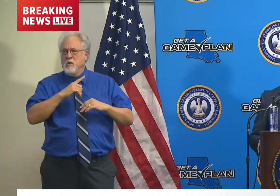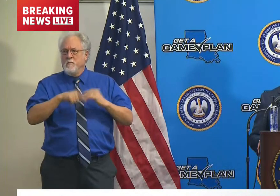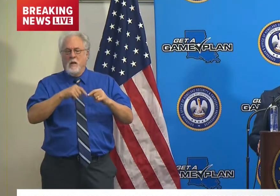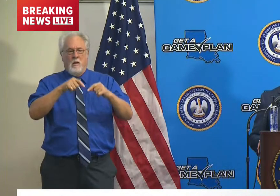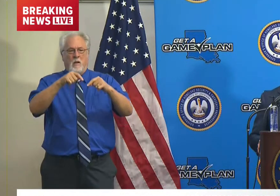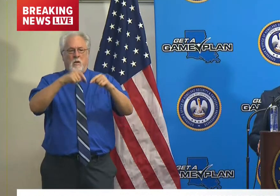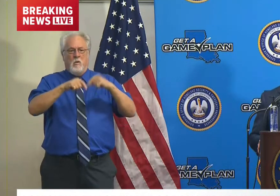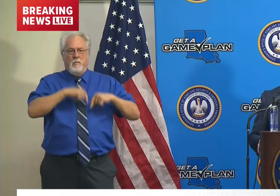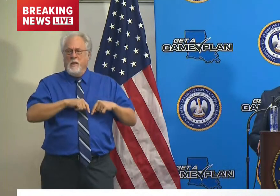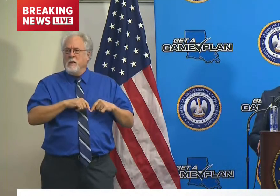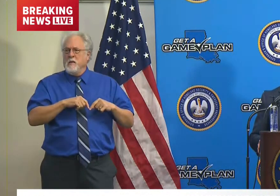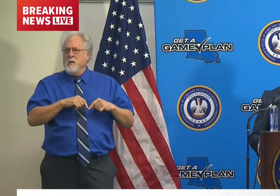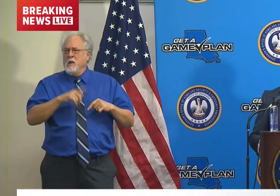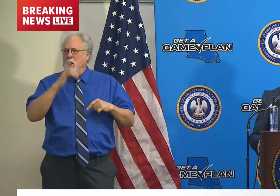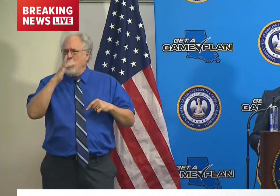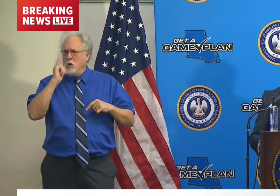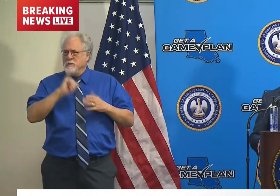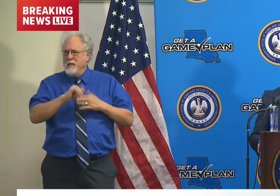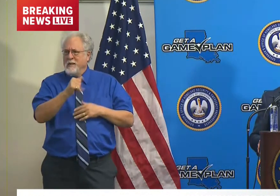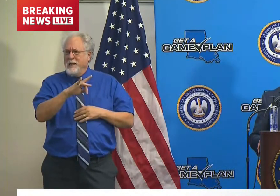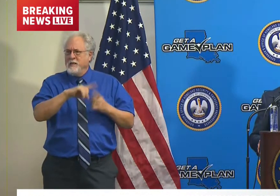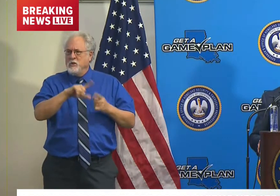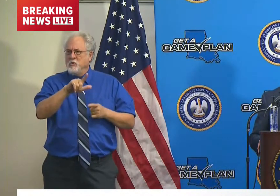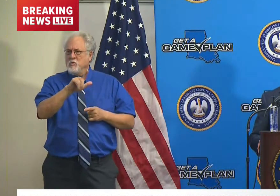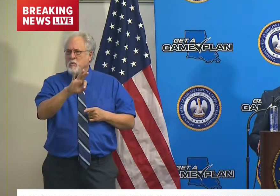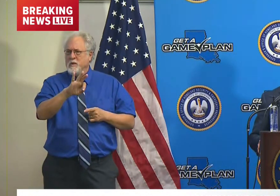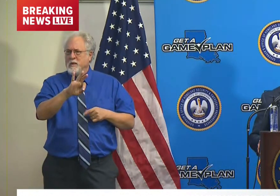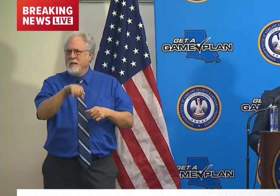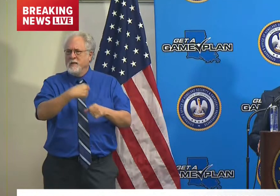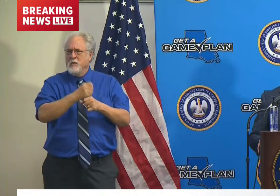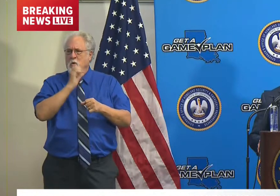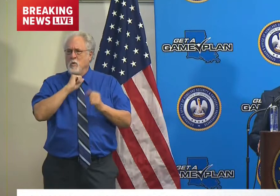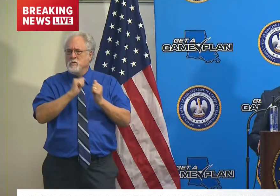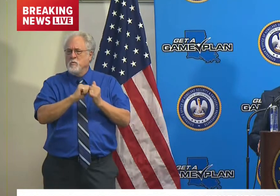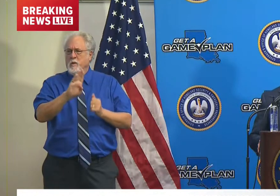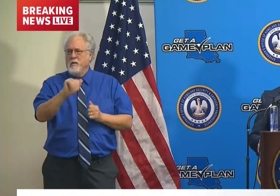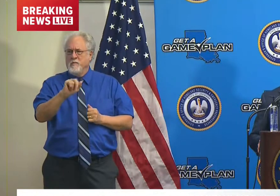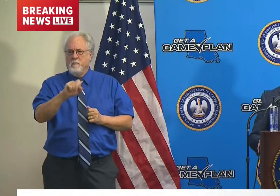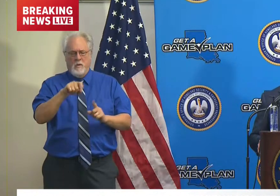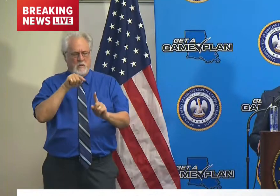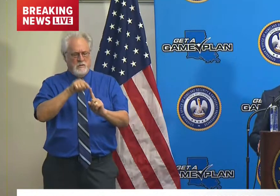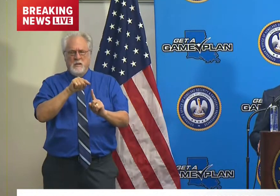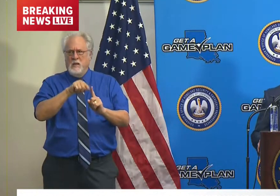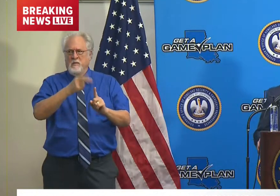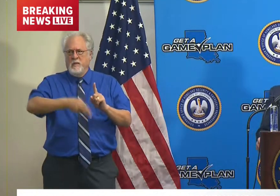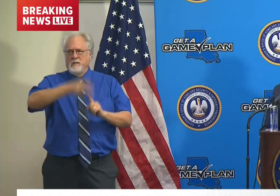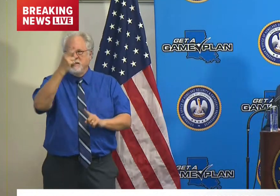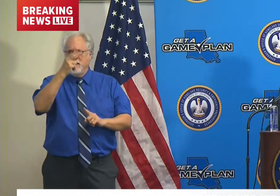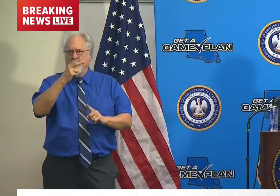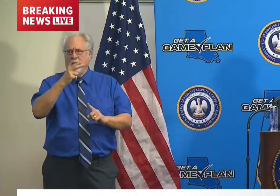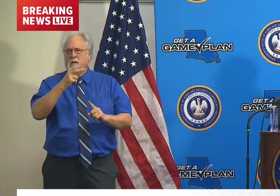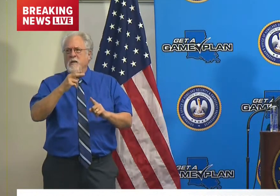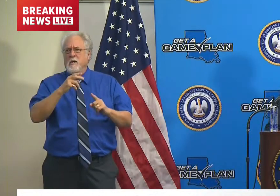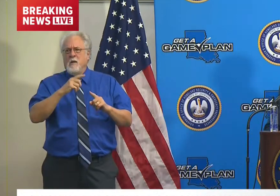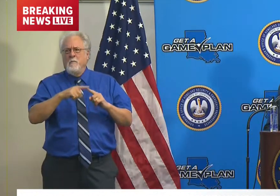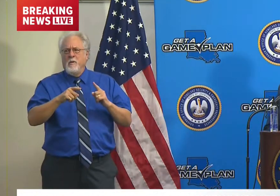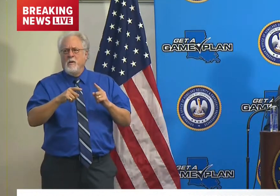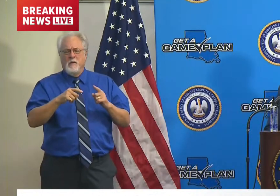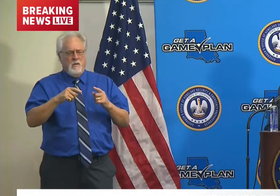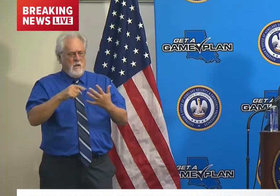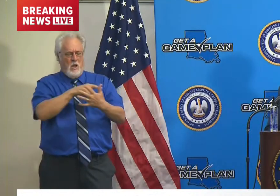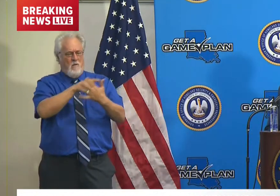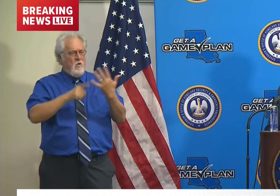backwards? It sort of looks like 18 to 29-year-olds slash bars seem to be pretty high up. I'm not sure what you're about, but just what of all